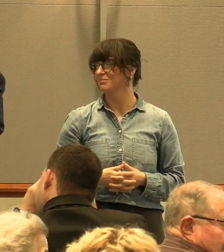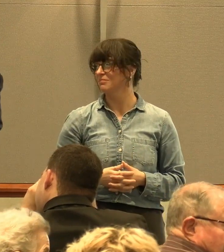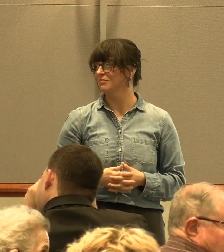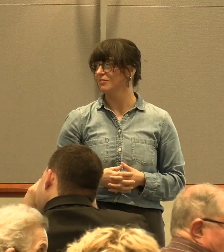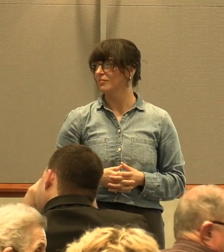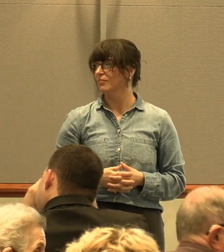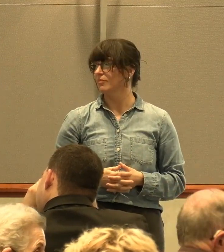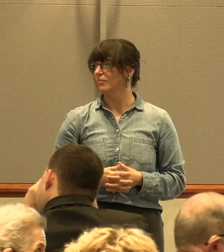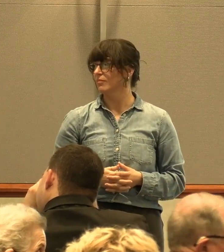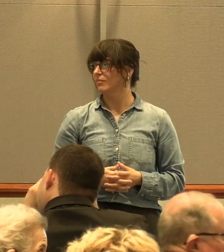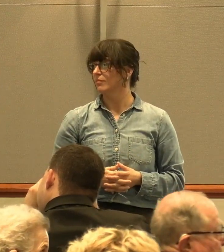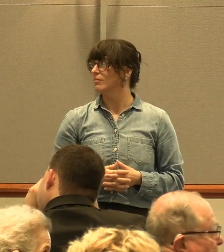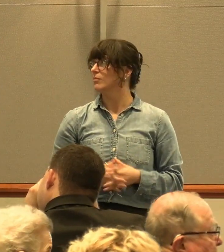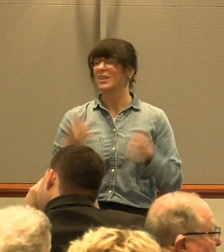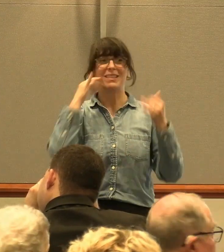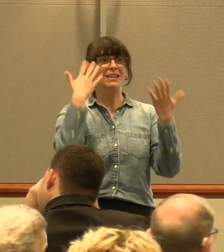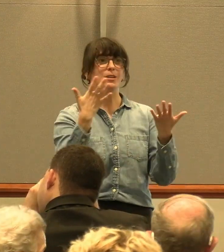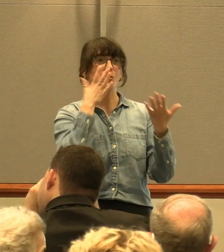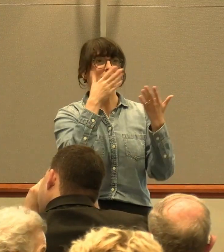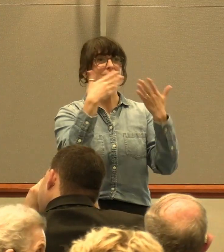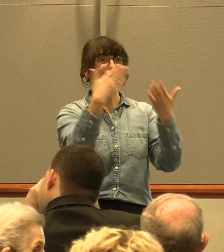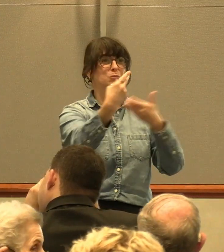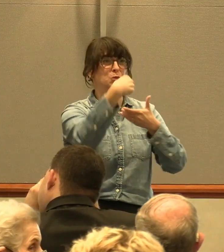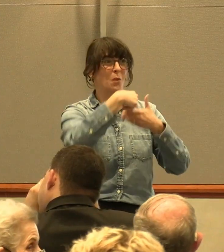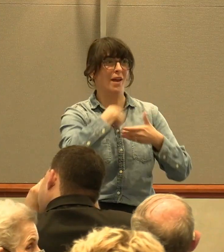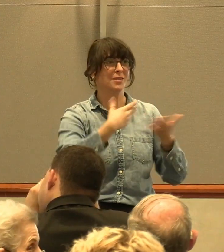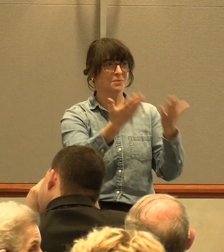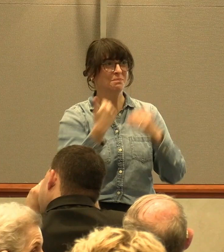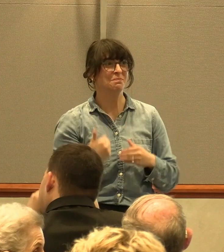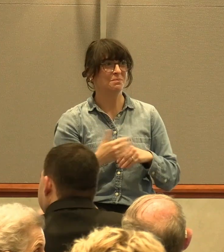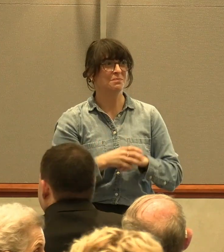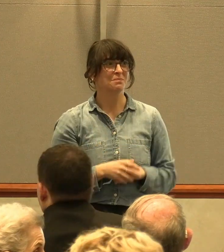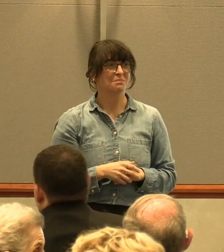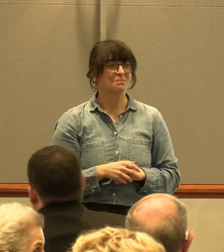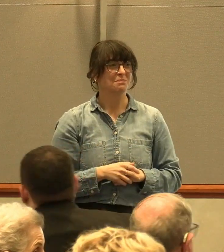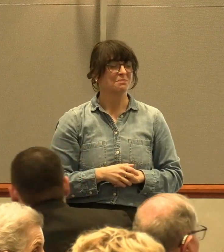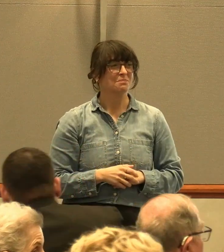So I think we'd like to ask you to come forward now and join us here.